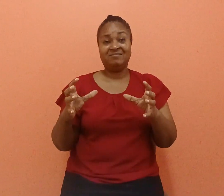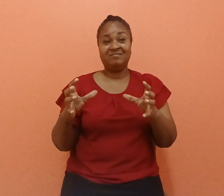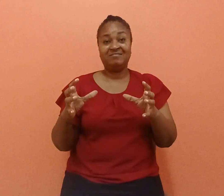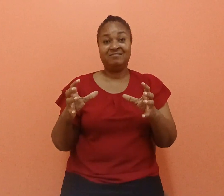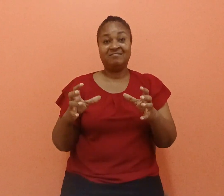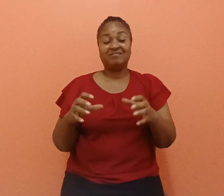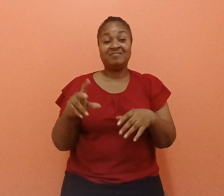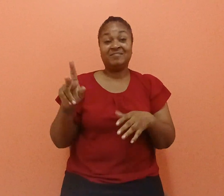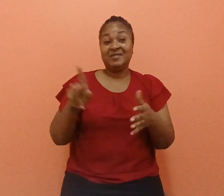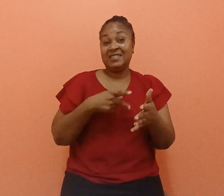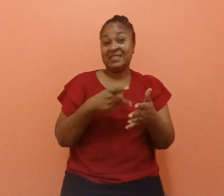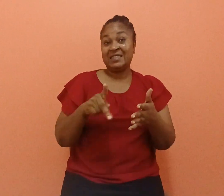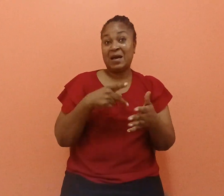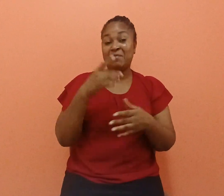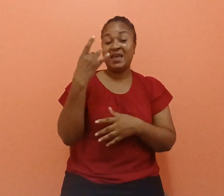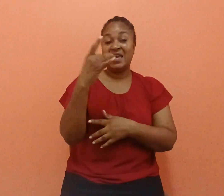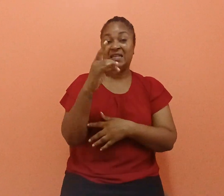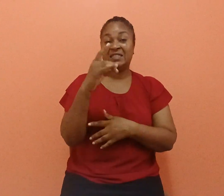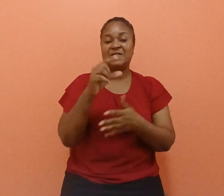Psalm 18, verse 2.